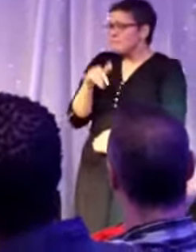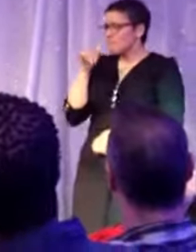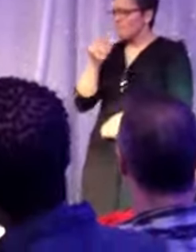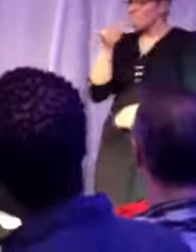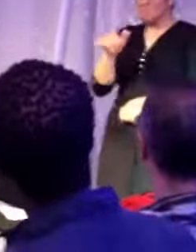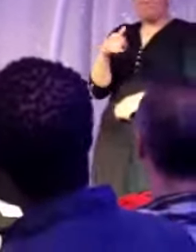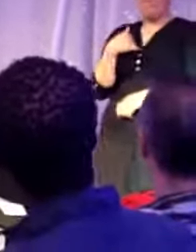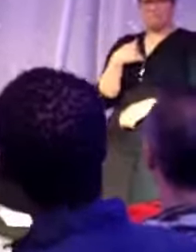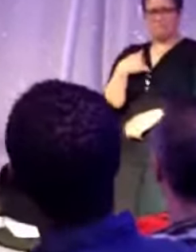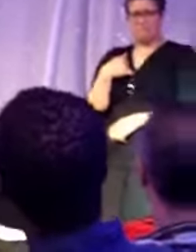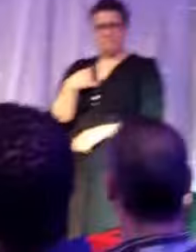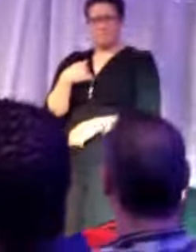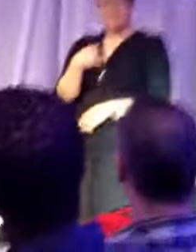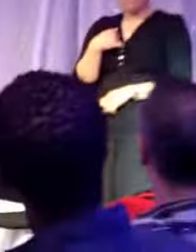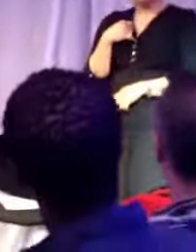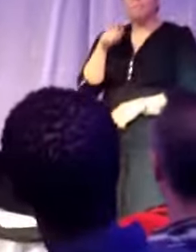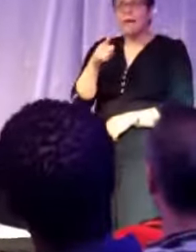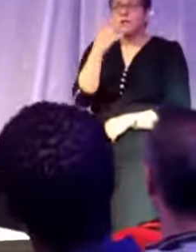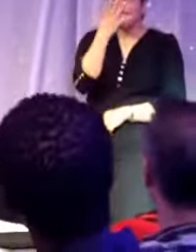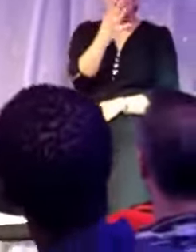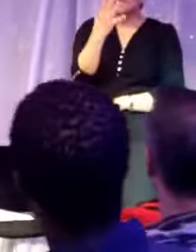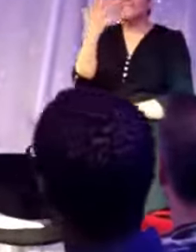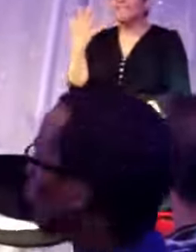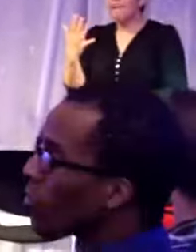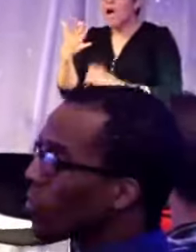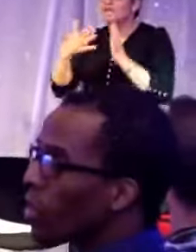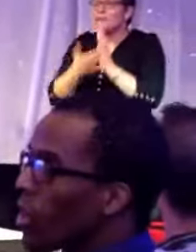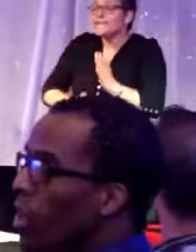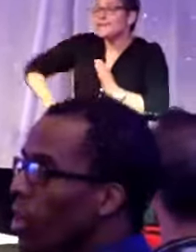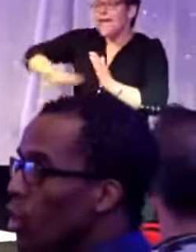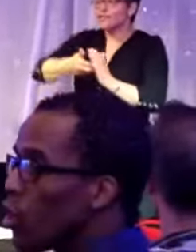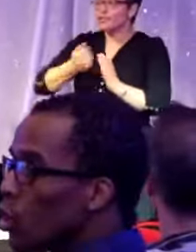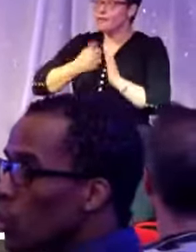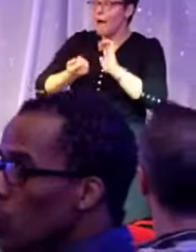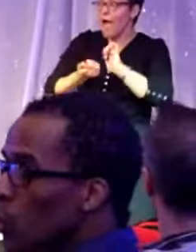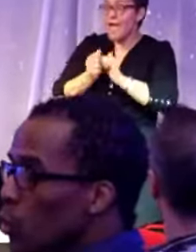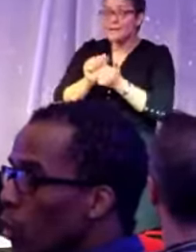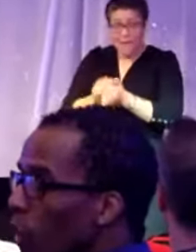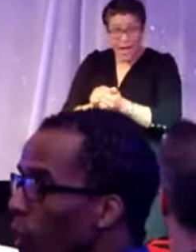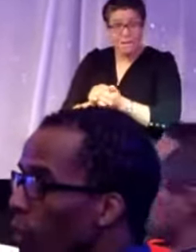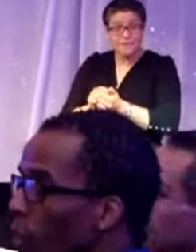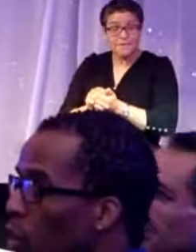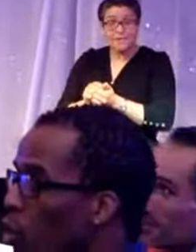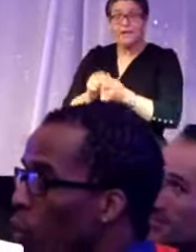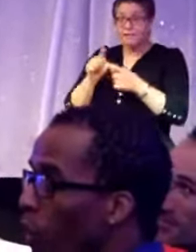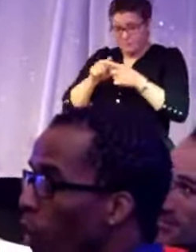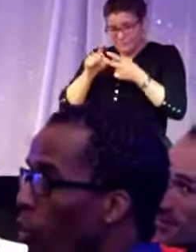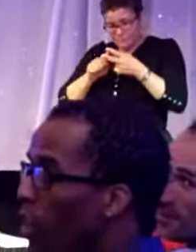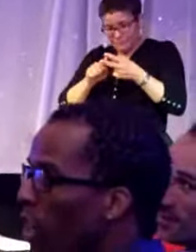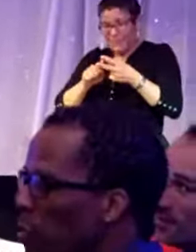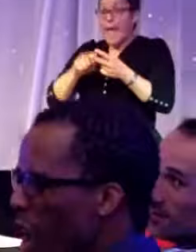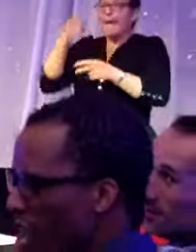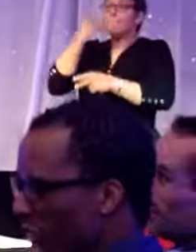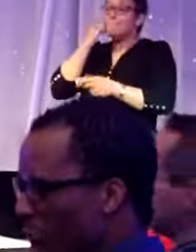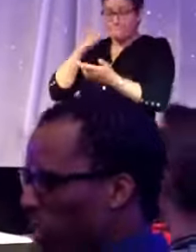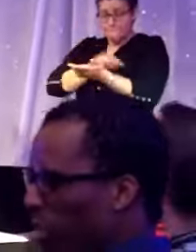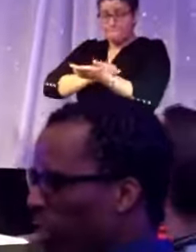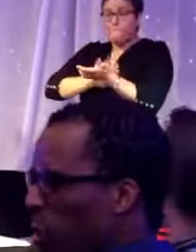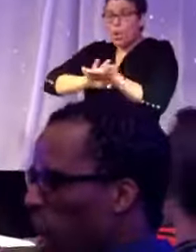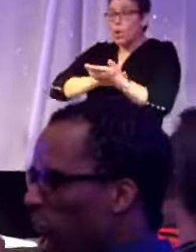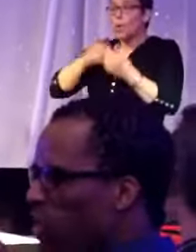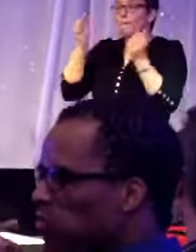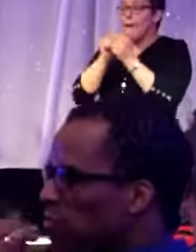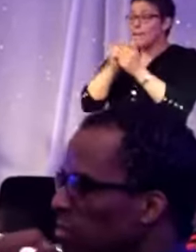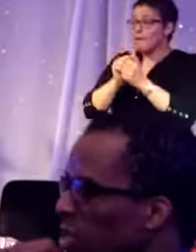skeptic, but I got 45 minutes extra and a bit of blue paper to say I was